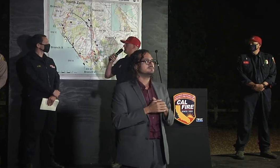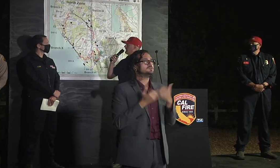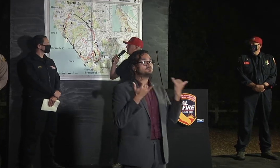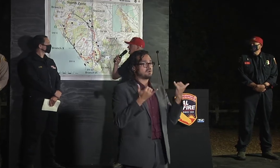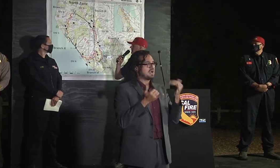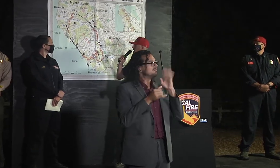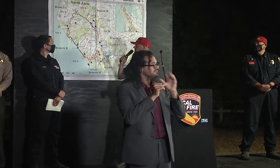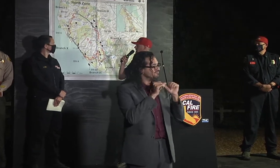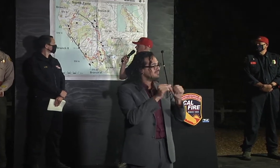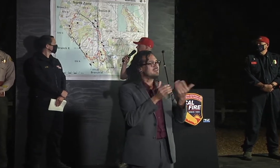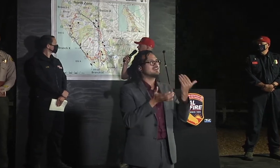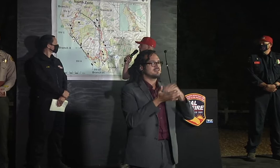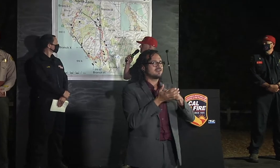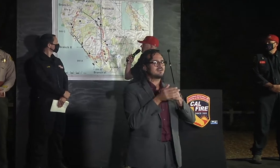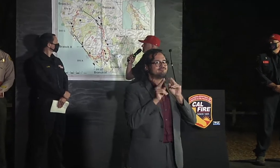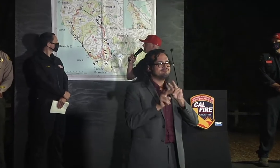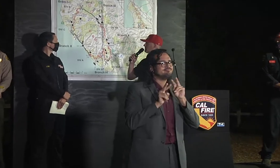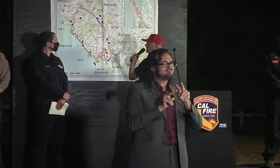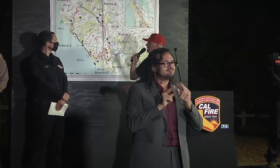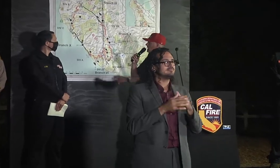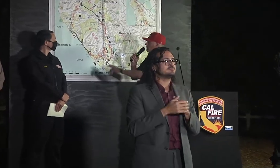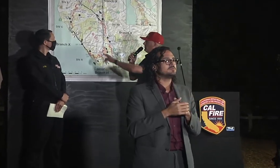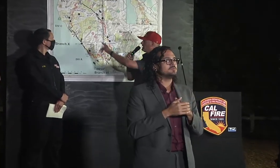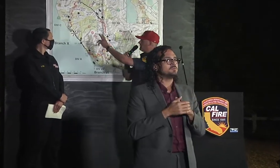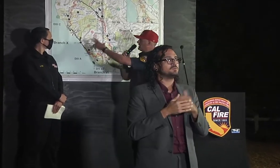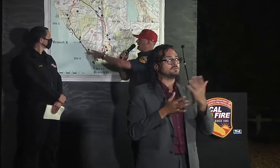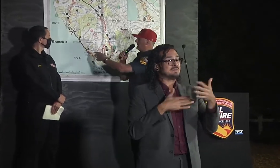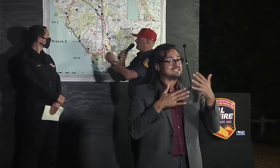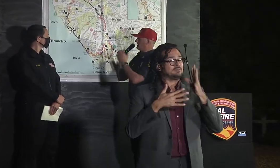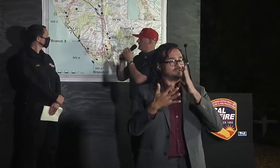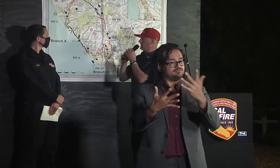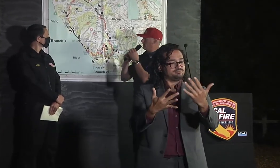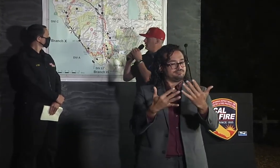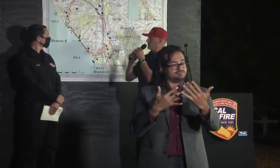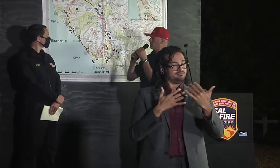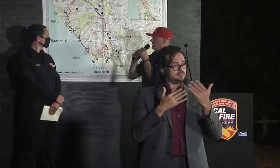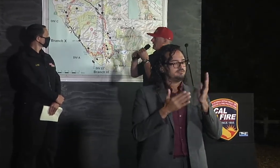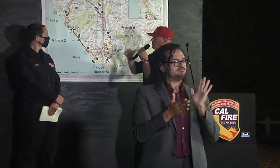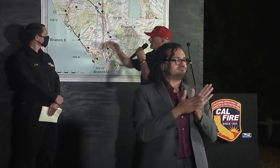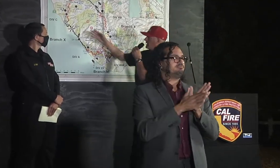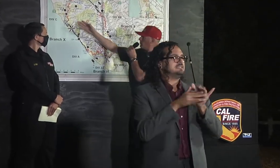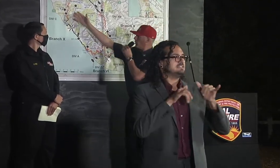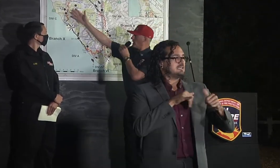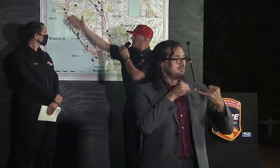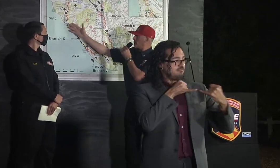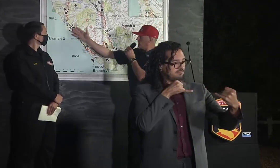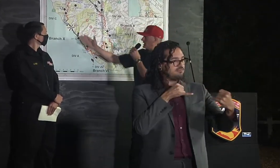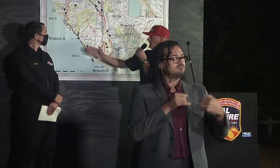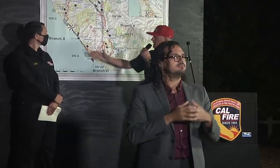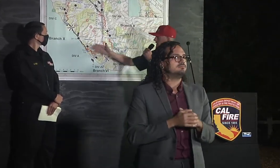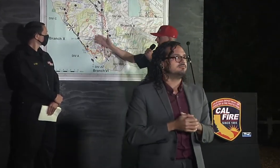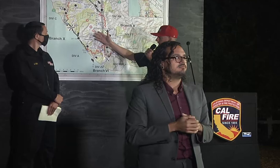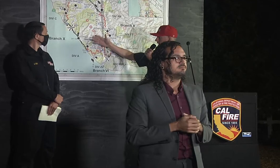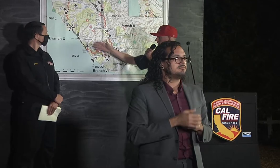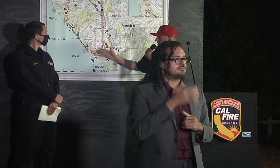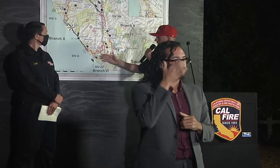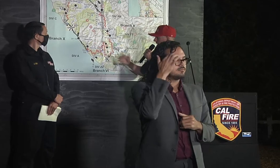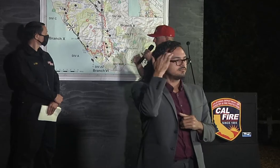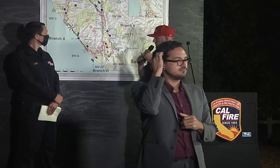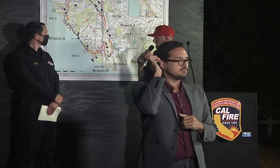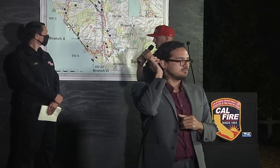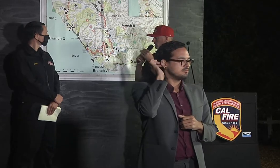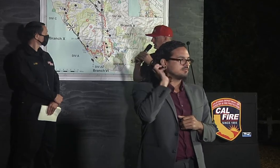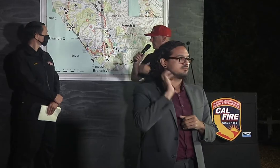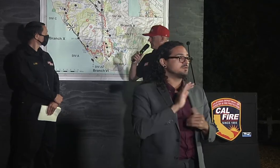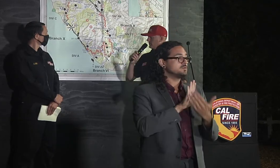against that advancing fire front. Moving down the coast again, we're getting more lines put in all the way